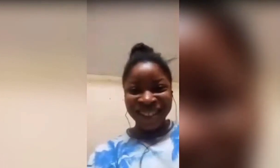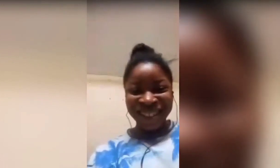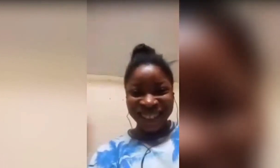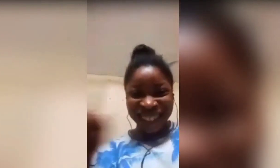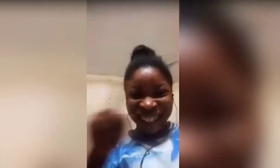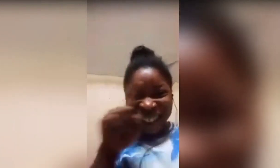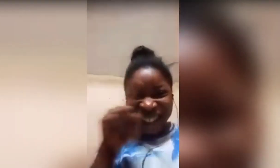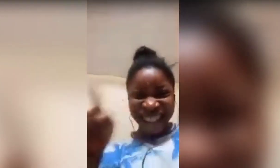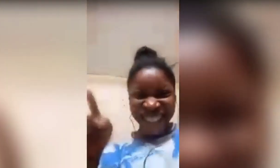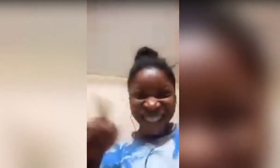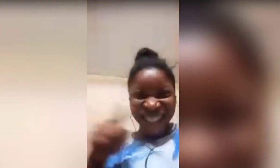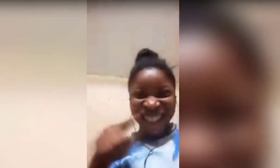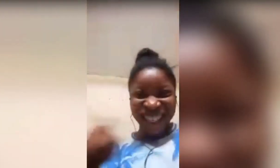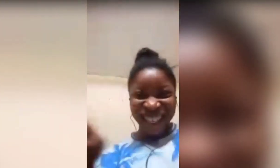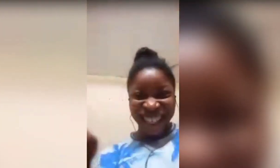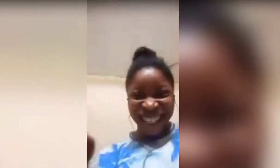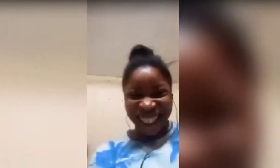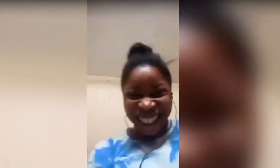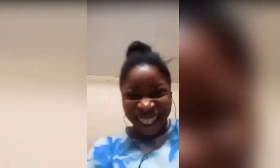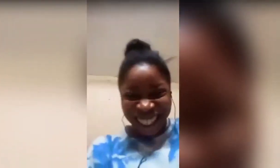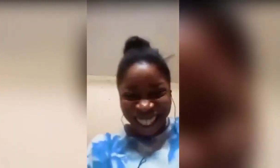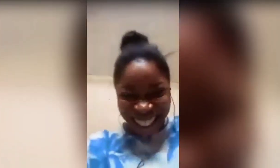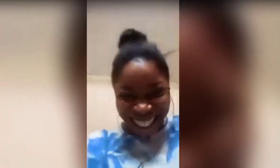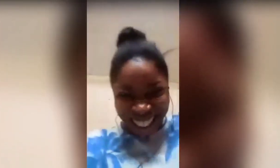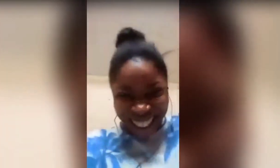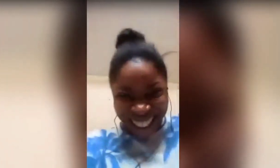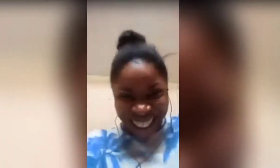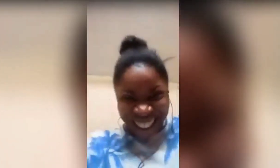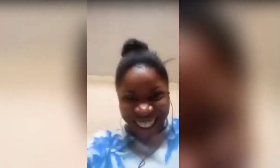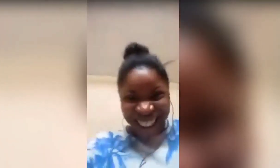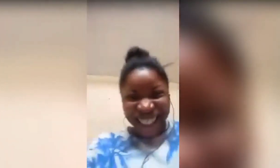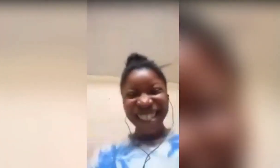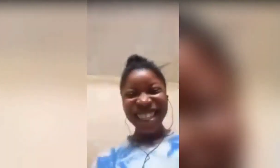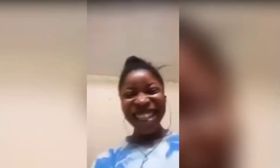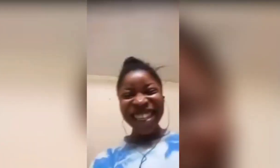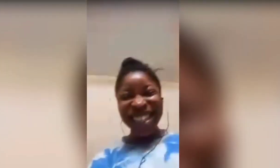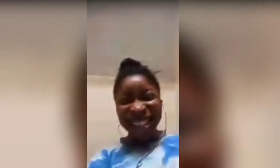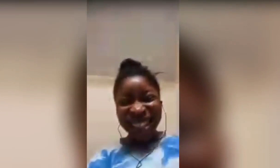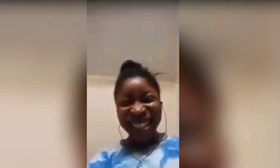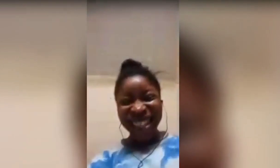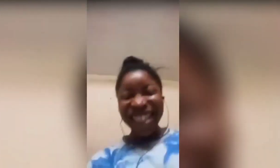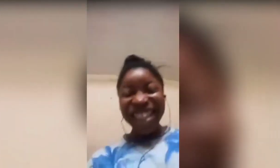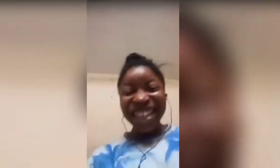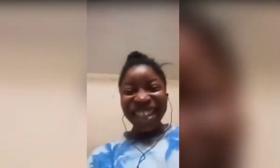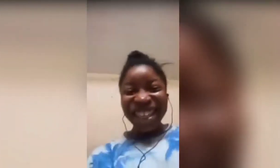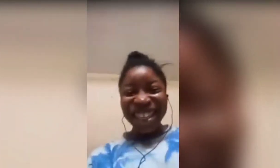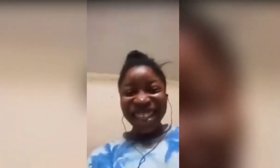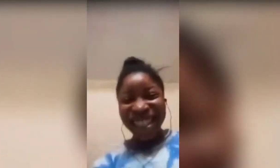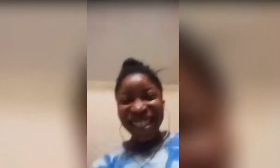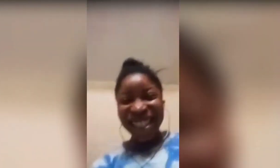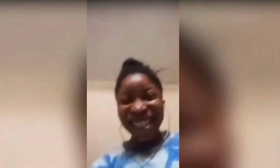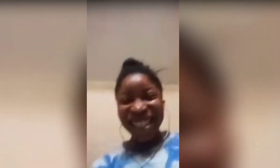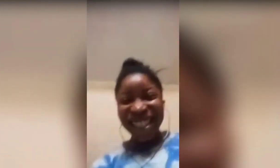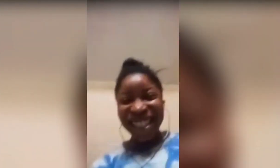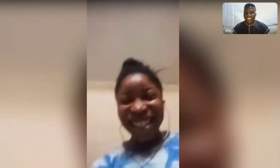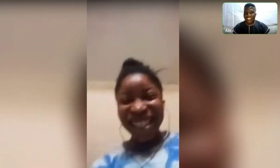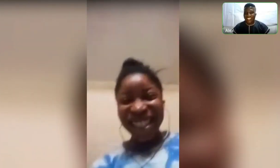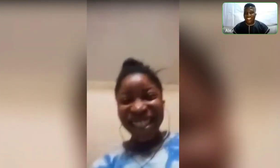Well done, Fumilayo. Well done, well done. Great job. You did it. Well done. Okay, let's have Ada go,